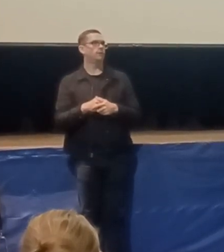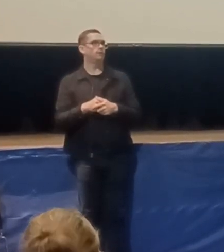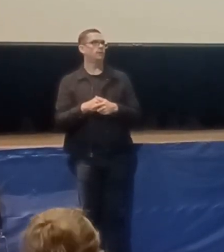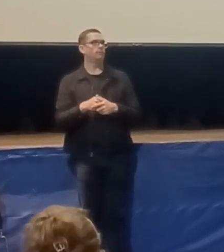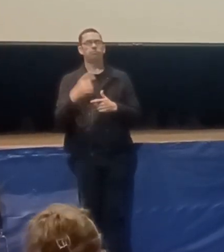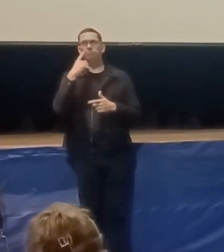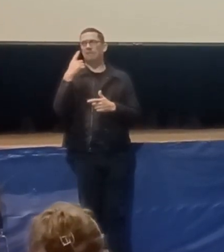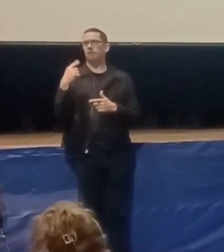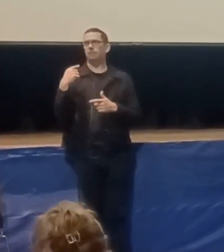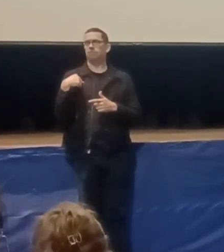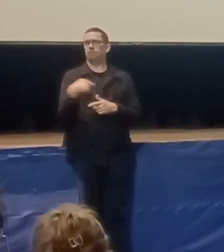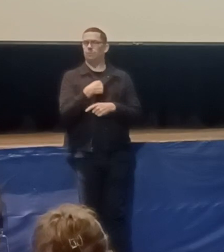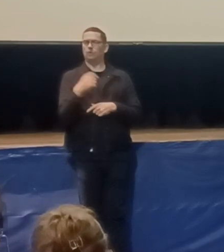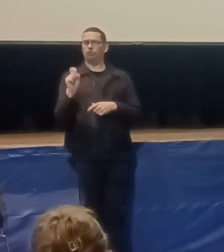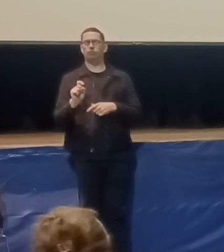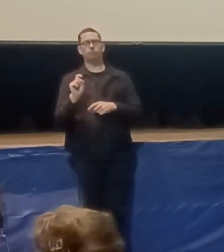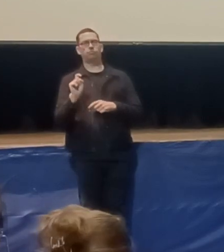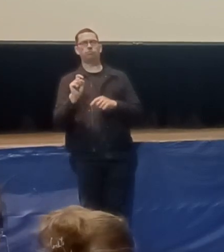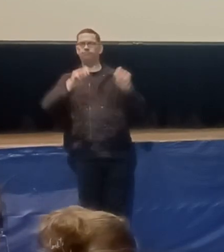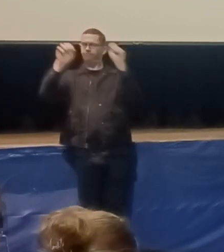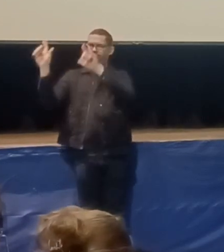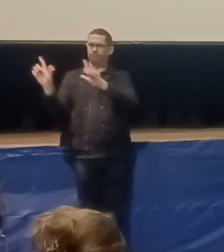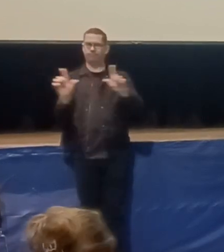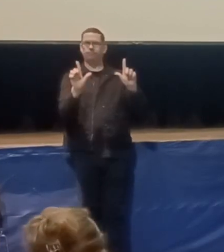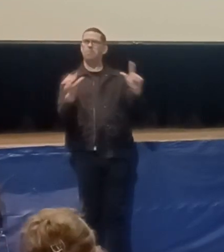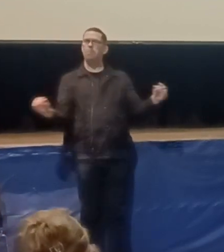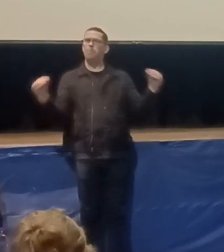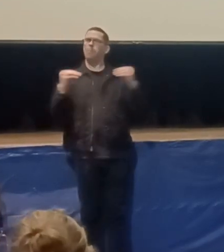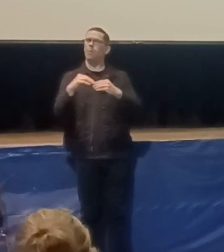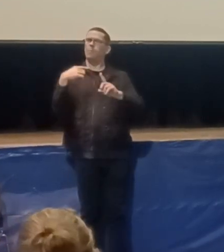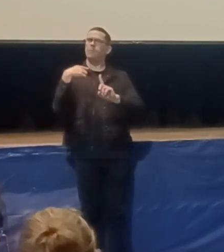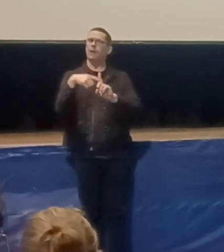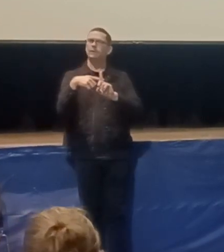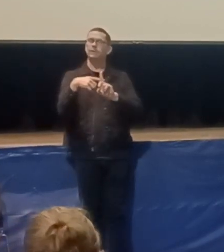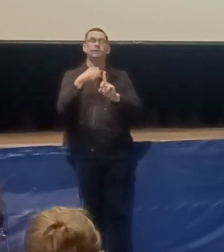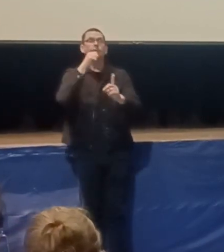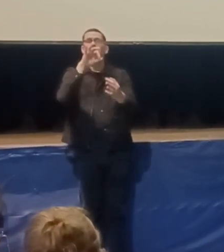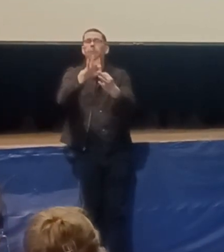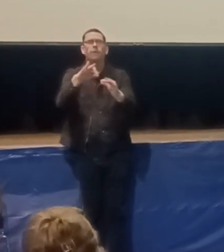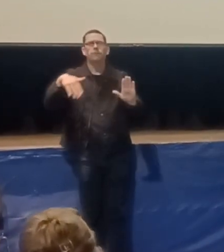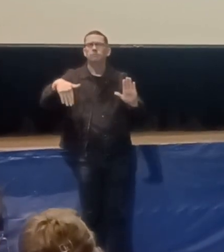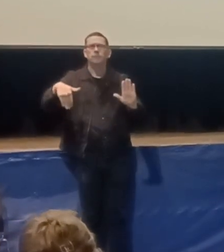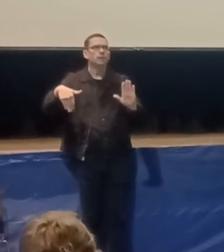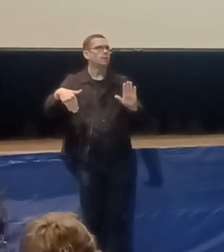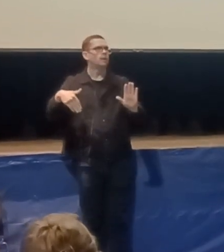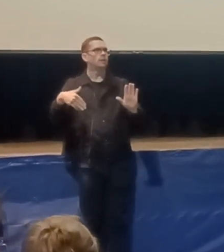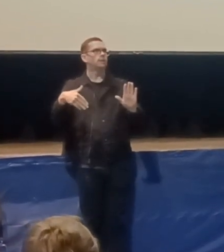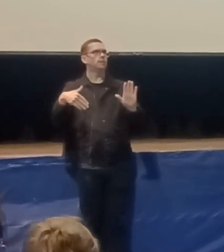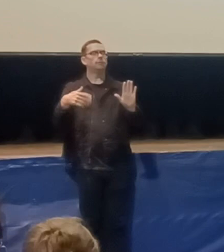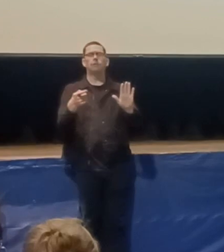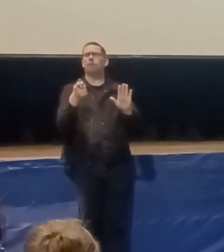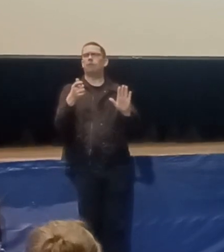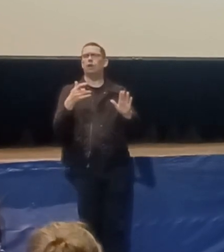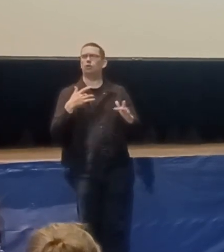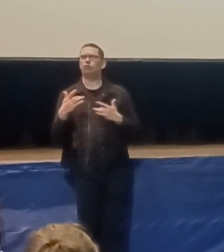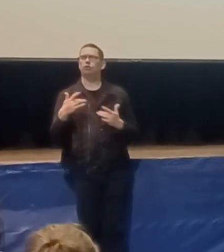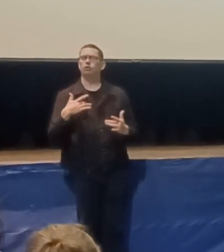think we should look at this as something positive. It's not perfect yet. I'm a little concerned